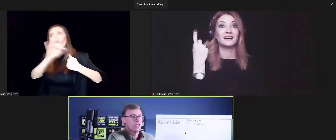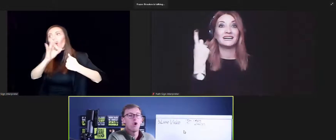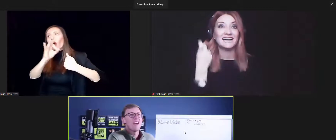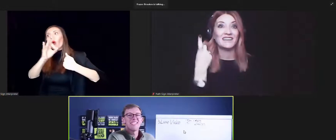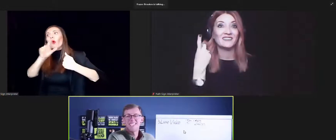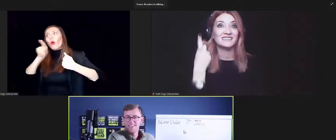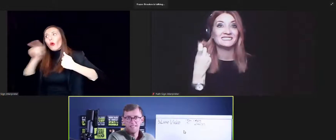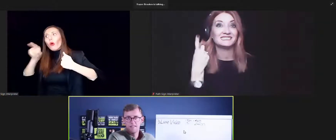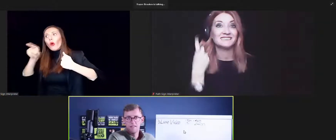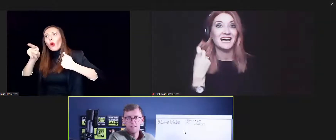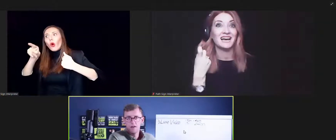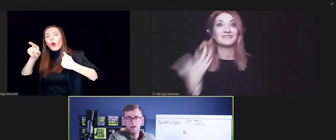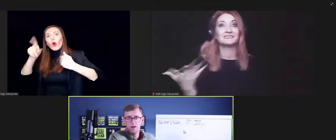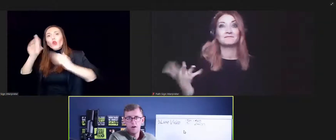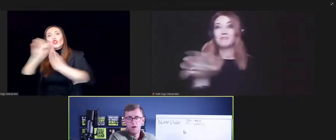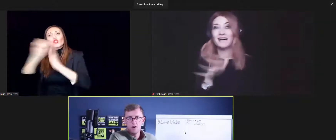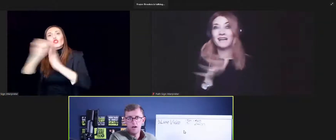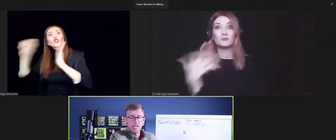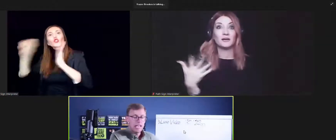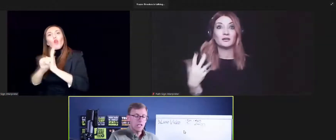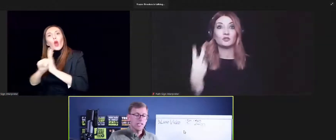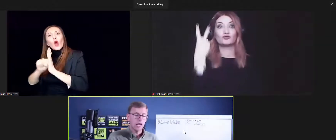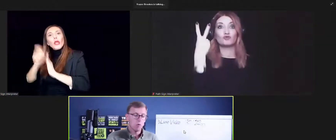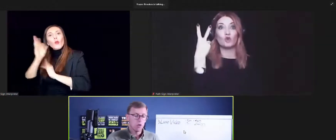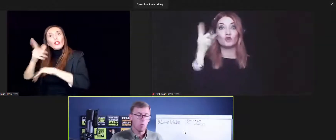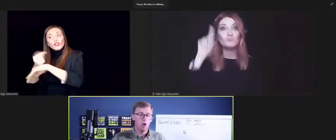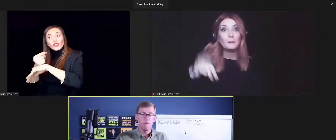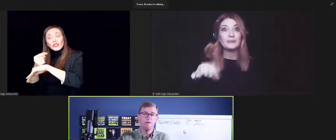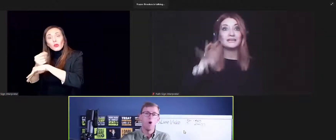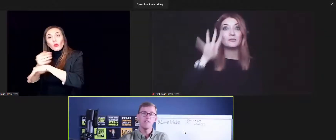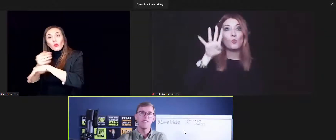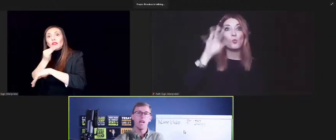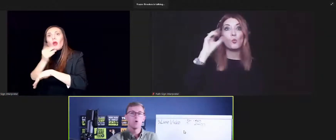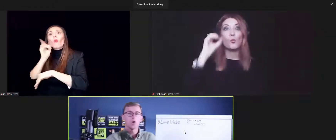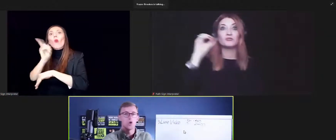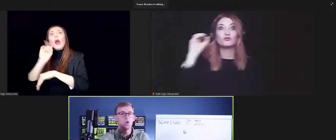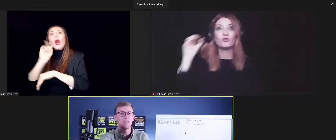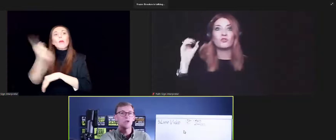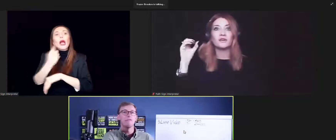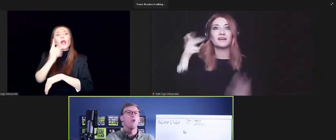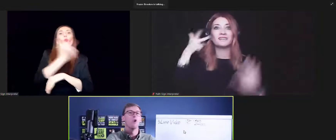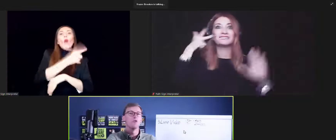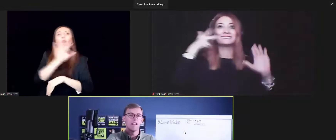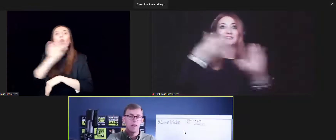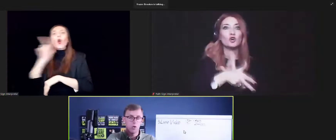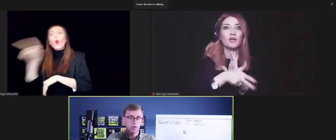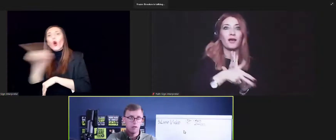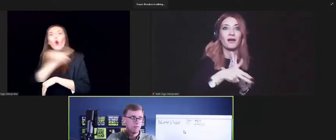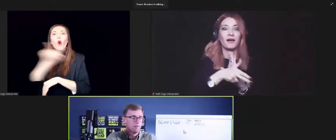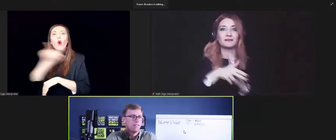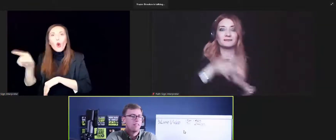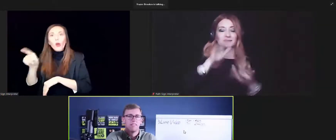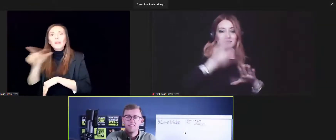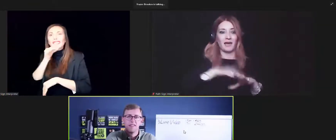That's crazy. Is it easy to get someone to watch 40 videos or 2,400 videos?